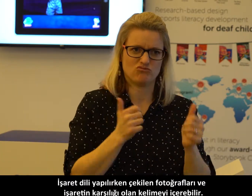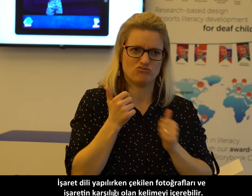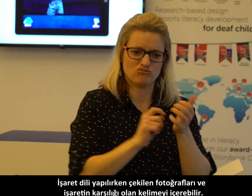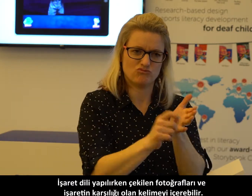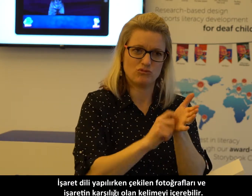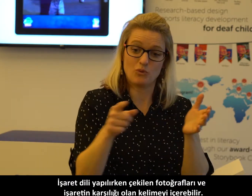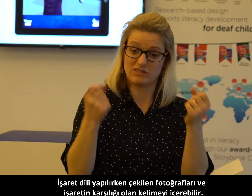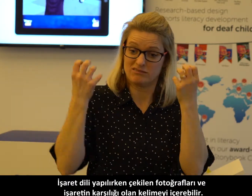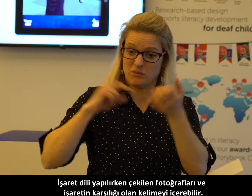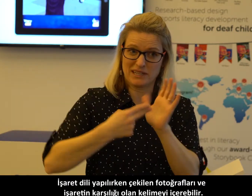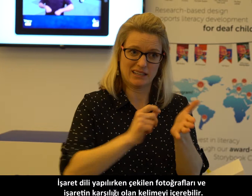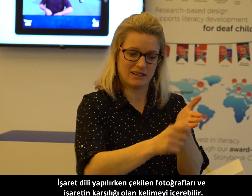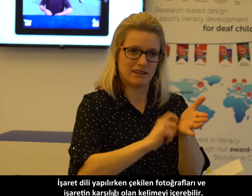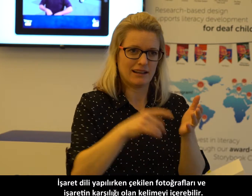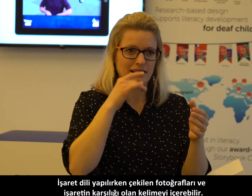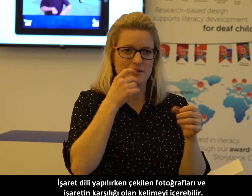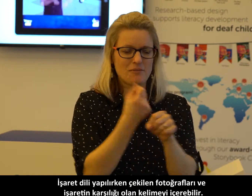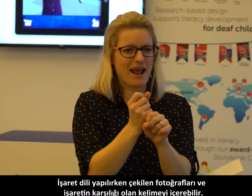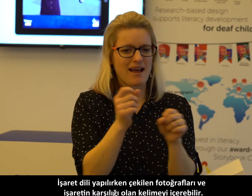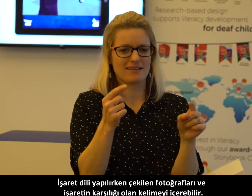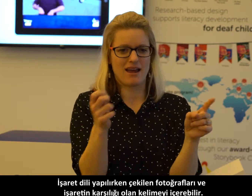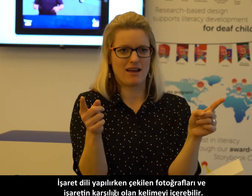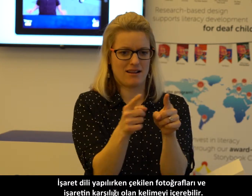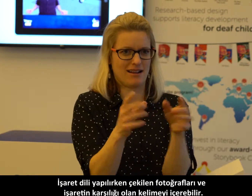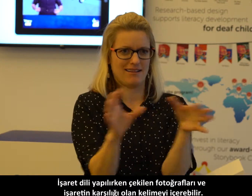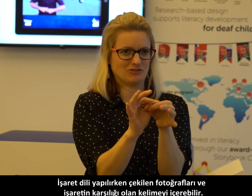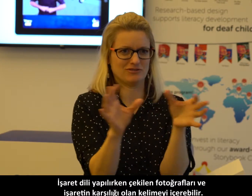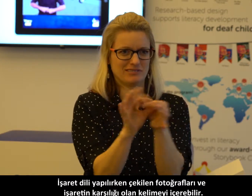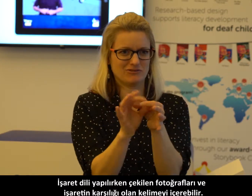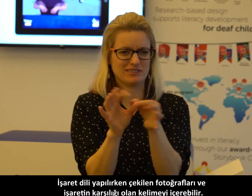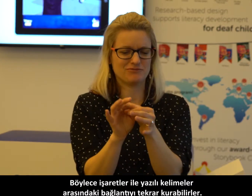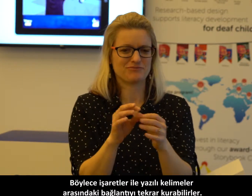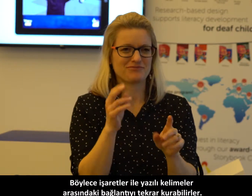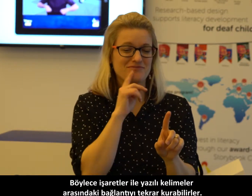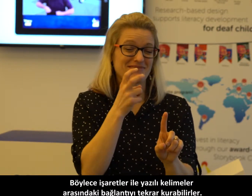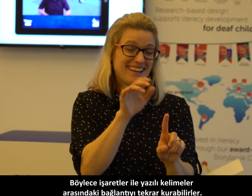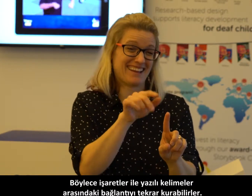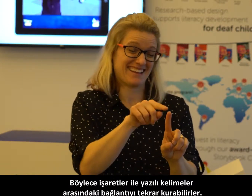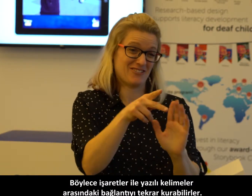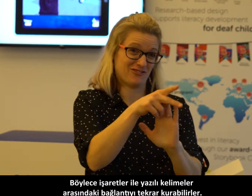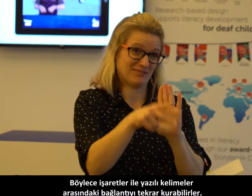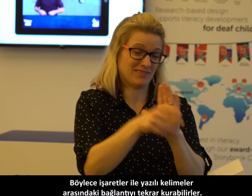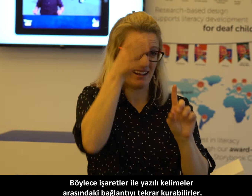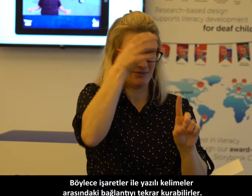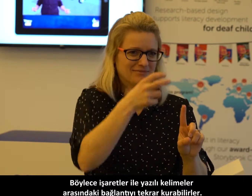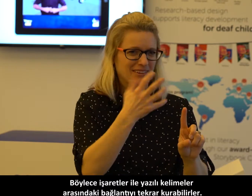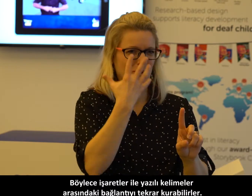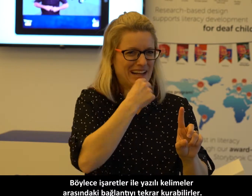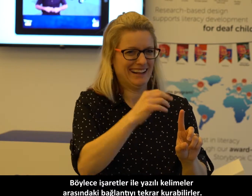taking pictures of them signing and have a still picture and then the word of what that sign means, so that they're making, again, those connections between the